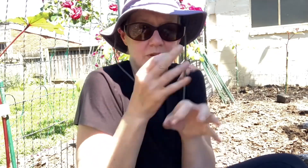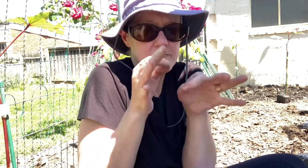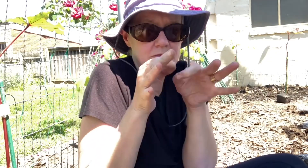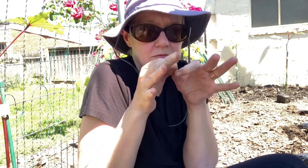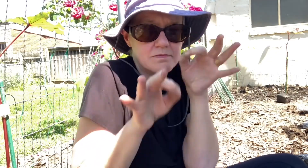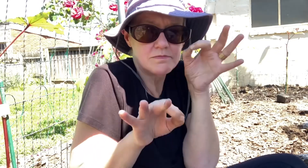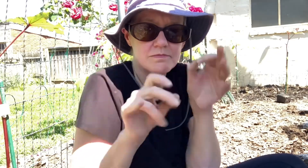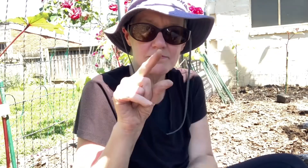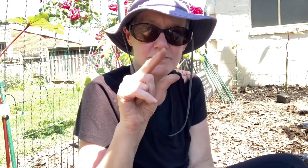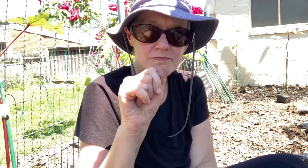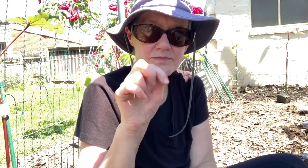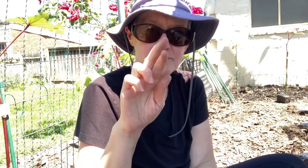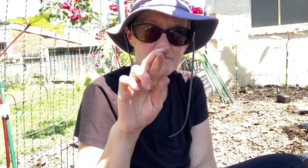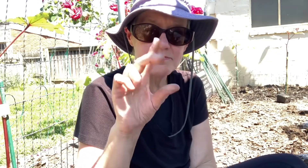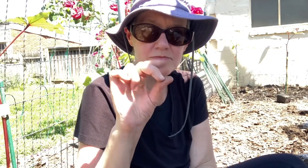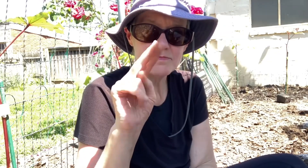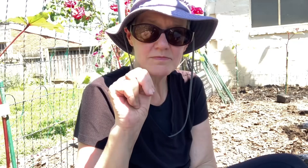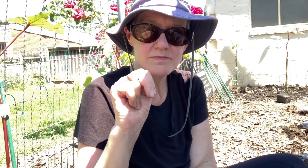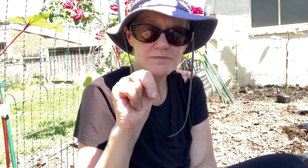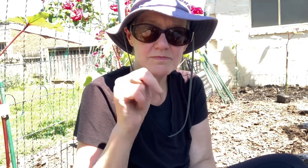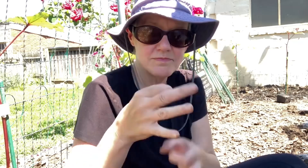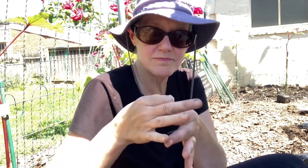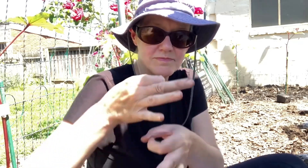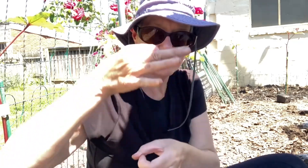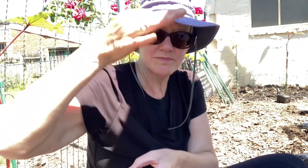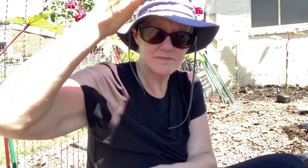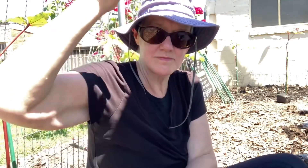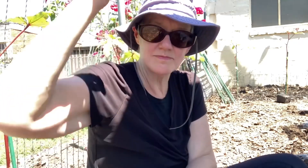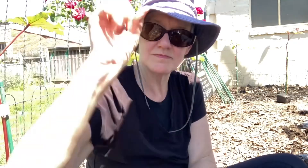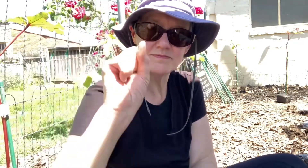fruit, so I tend to just use a garden stake.